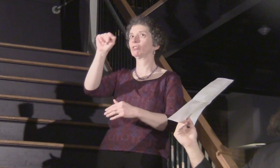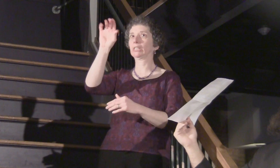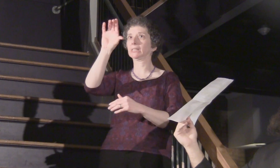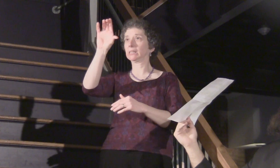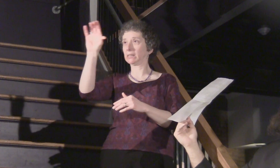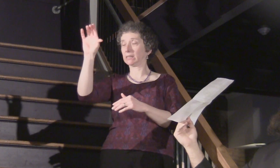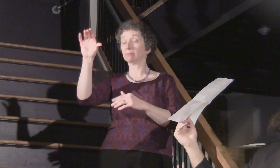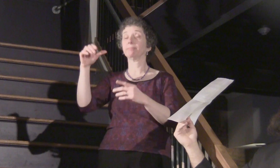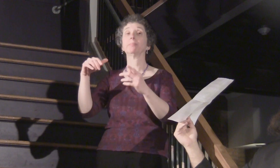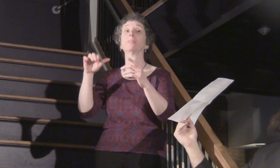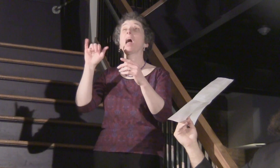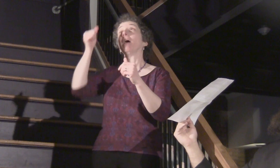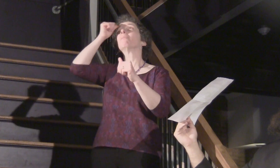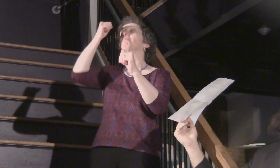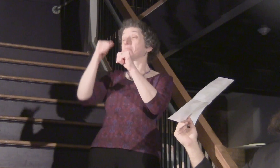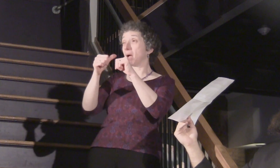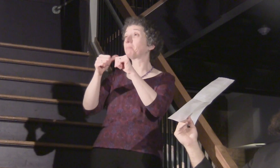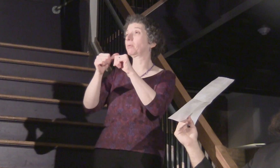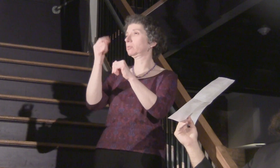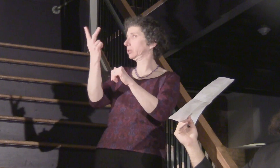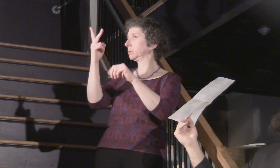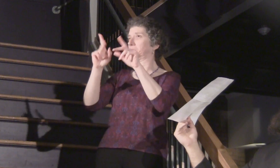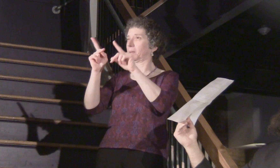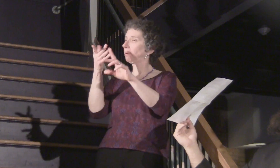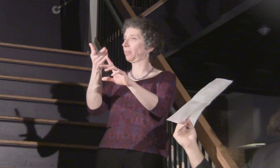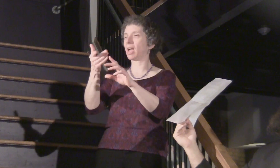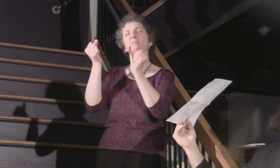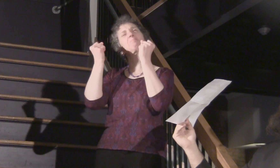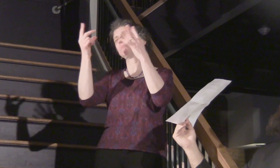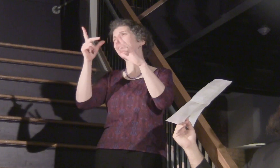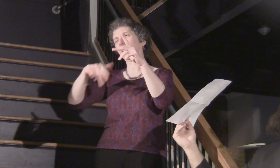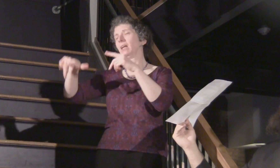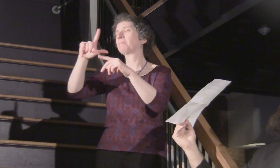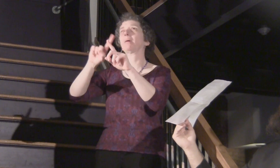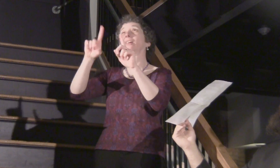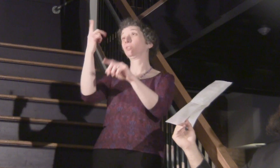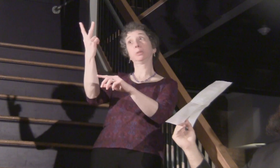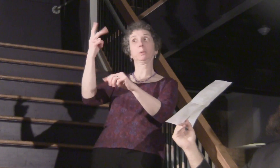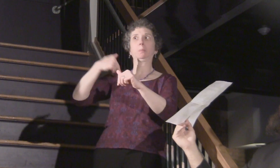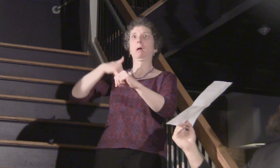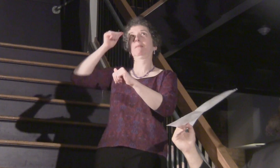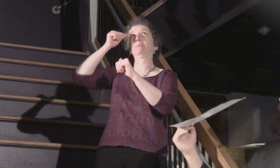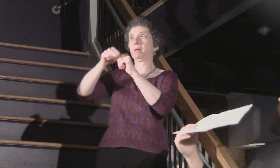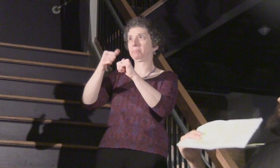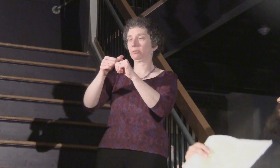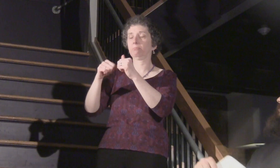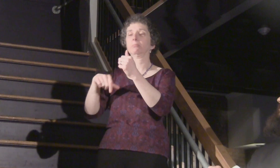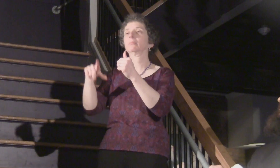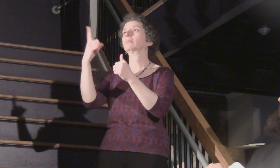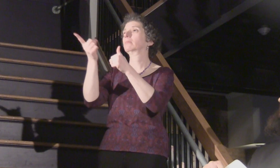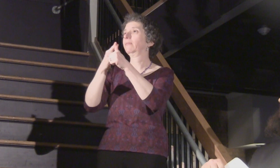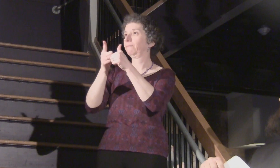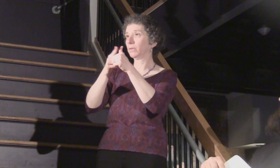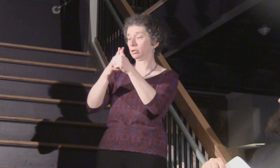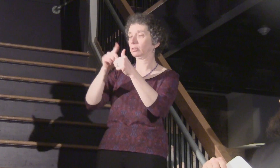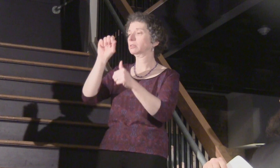Jewish Community Center, we discussed there at JCC, and many people were there. But two people I